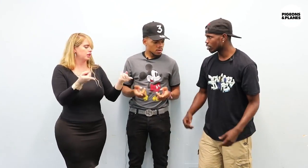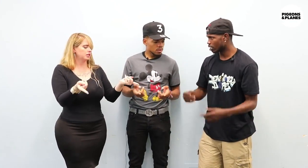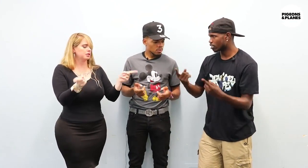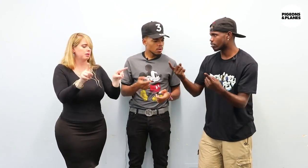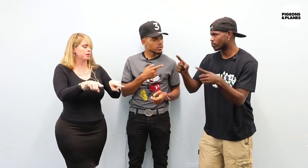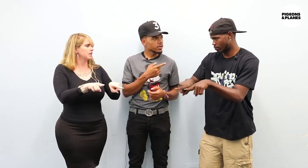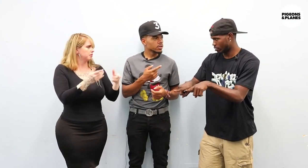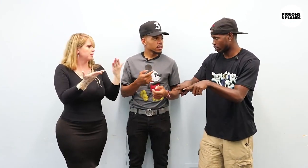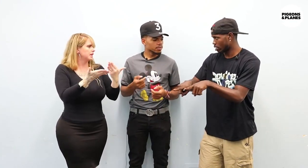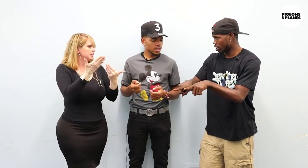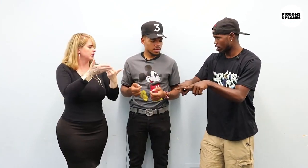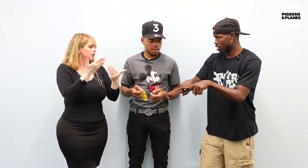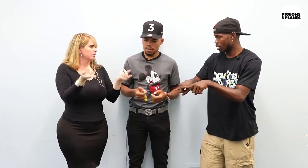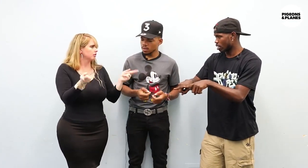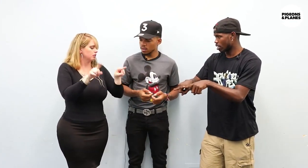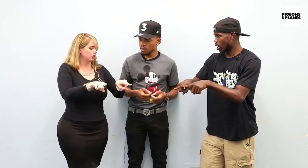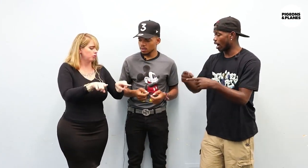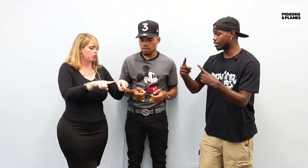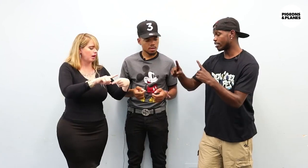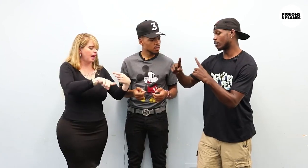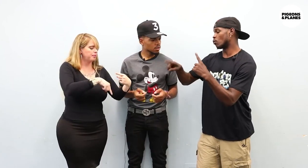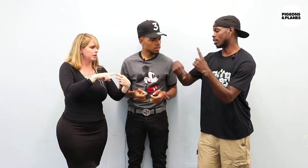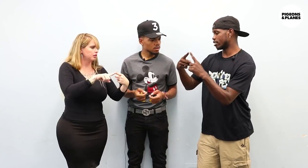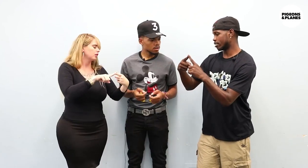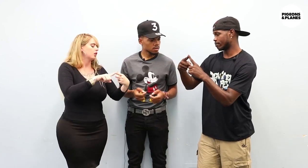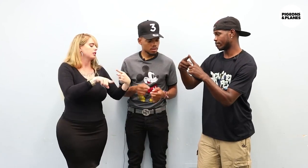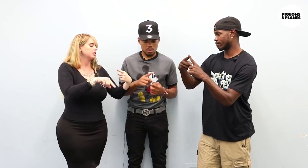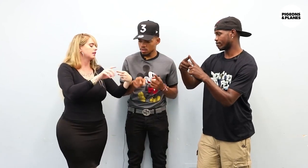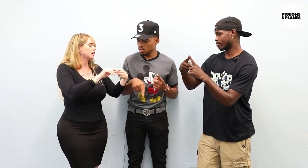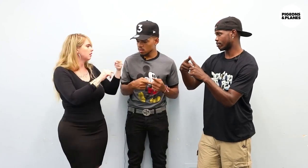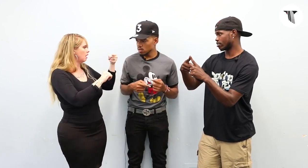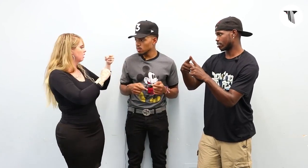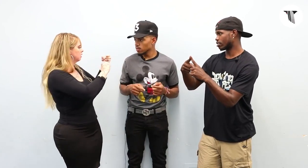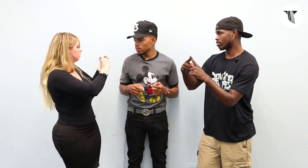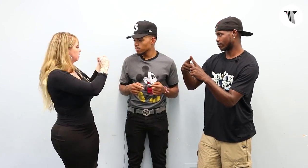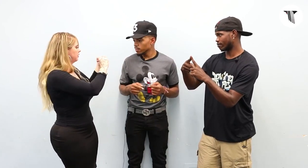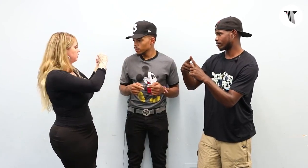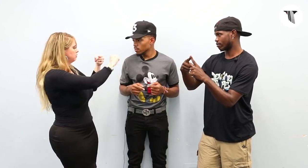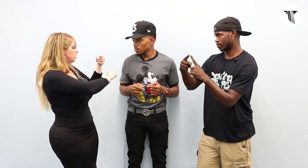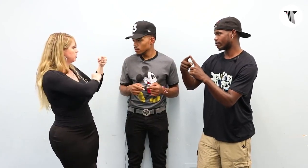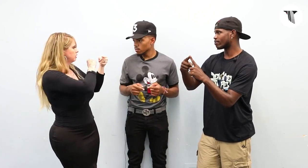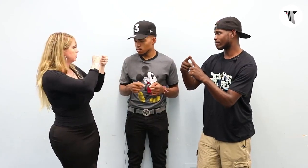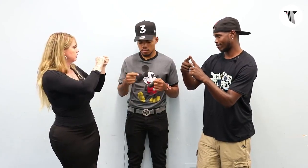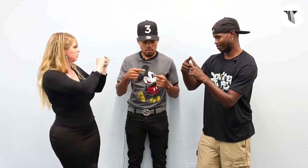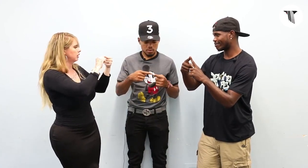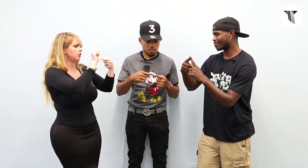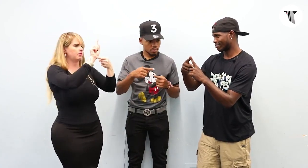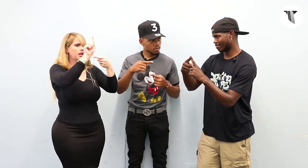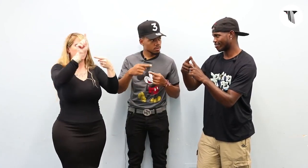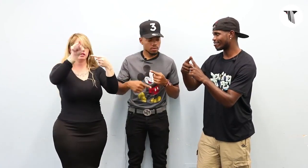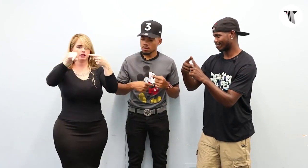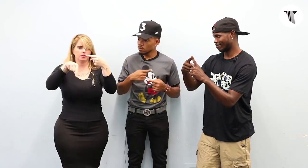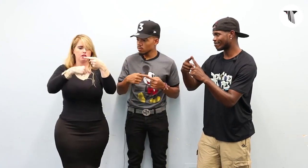Is this what was the one you did, Matt? I did happen. When. So it's like a clock, and then you touch the center. You know, like you have the hands of the